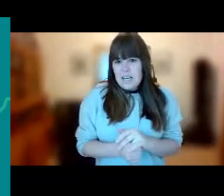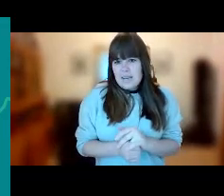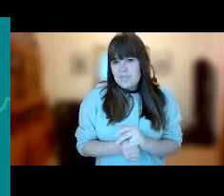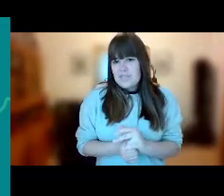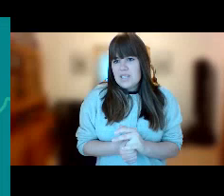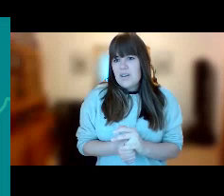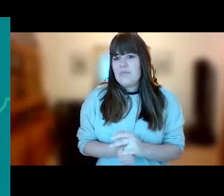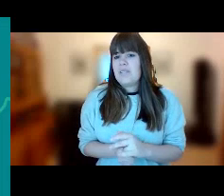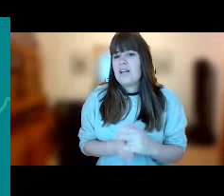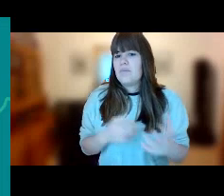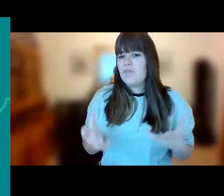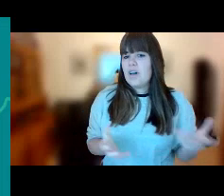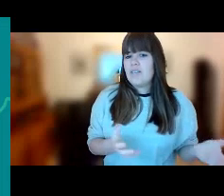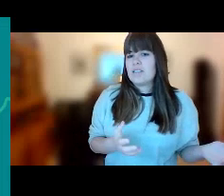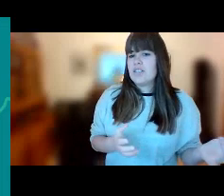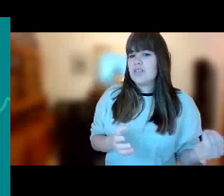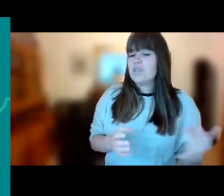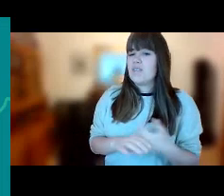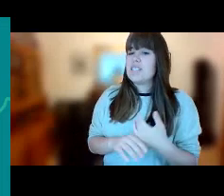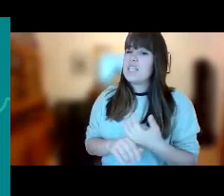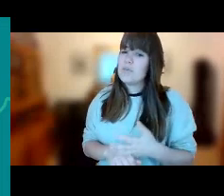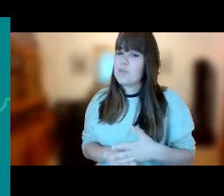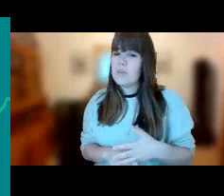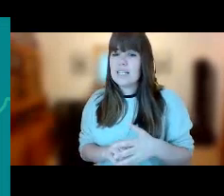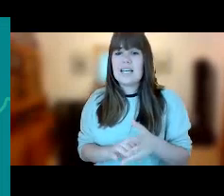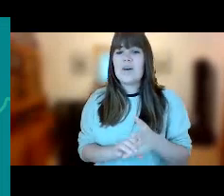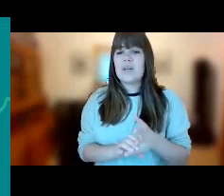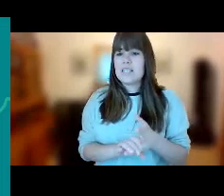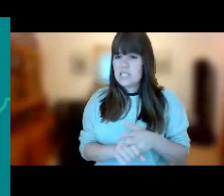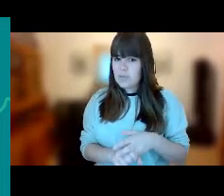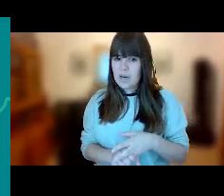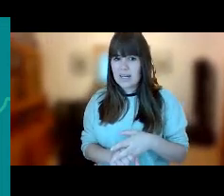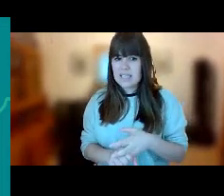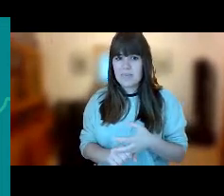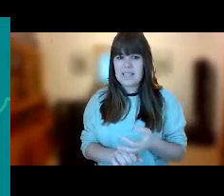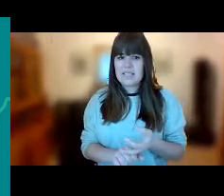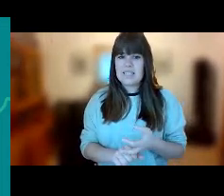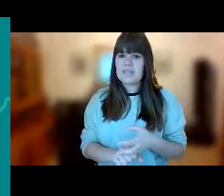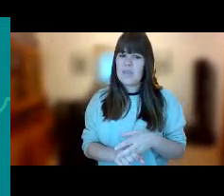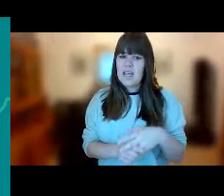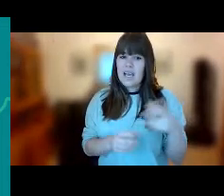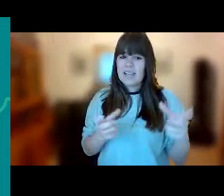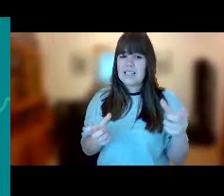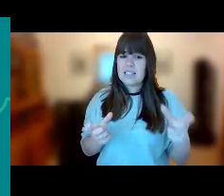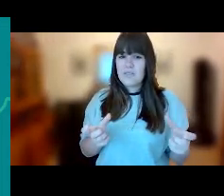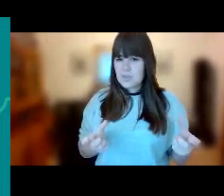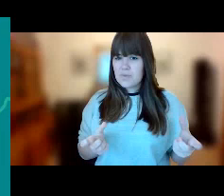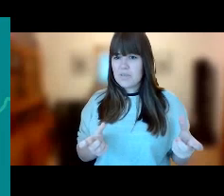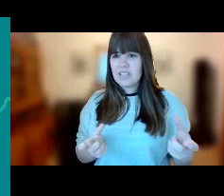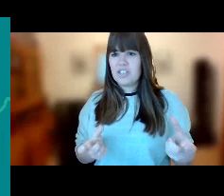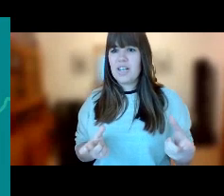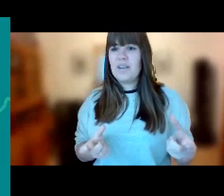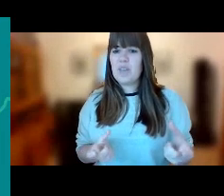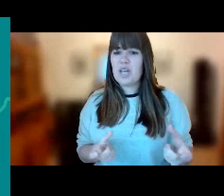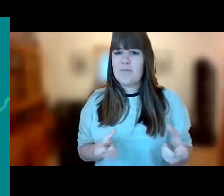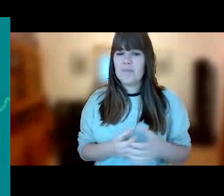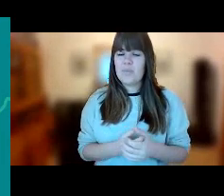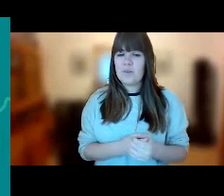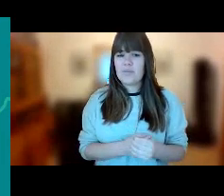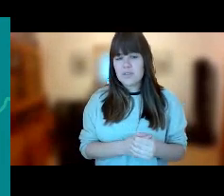Disabled toilet, so referring to kind of accessible toilets now and accessible parking spaces. Again, suffers with